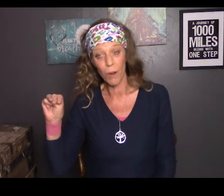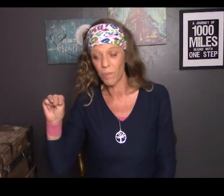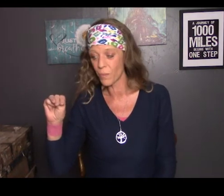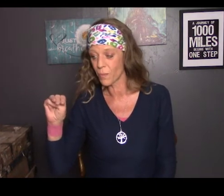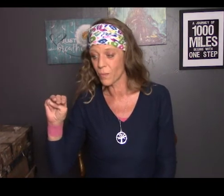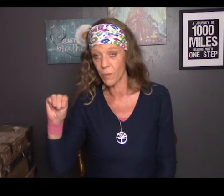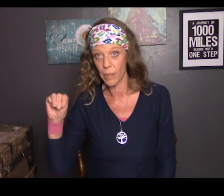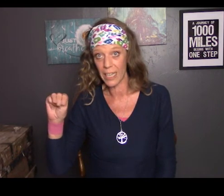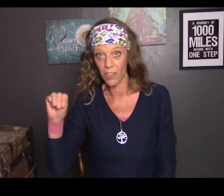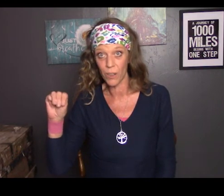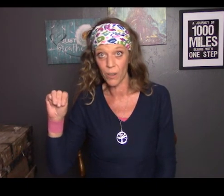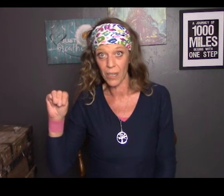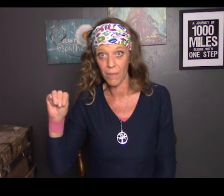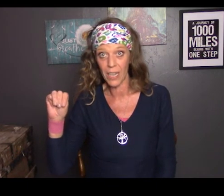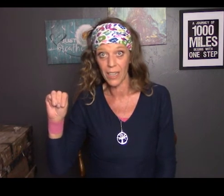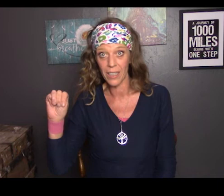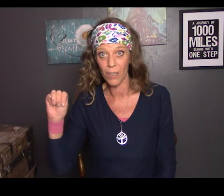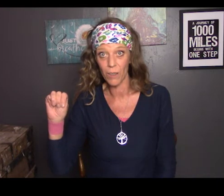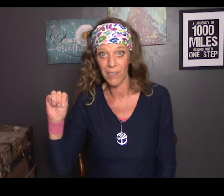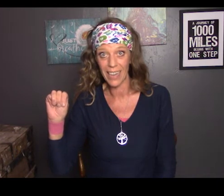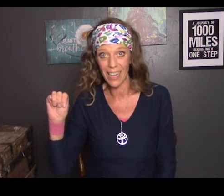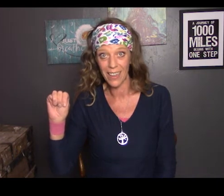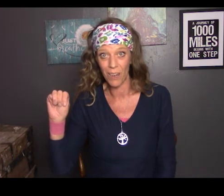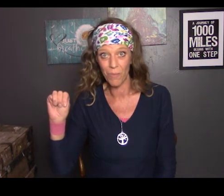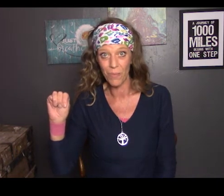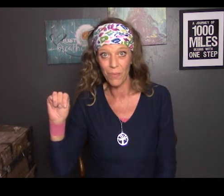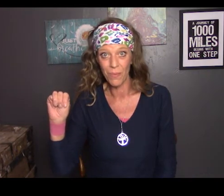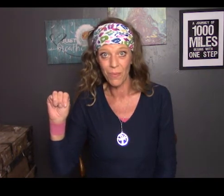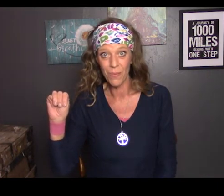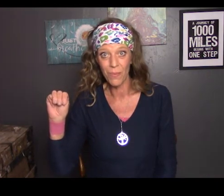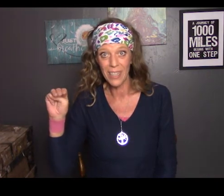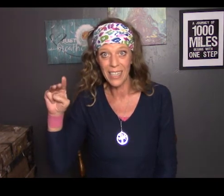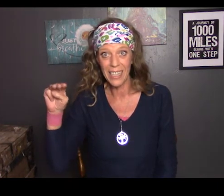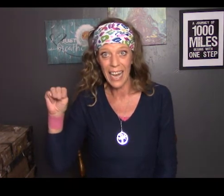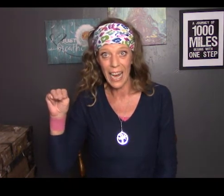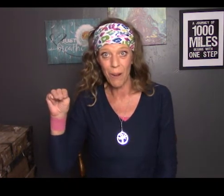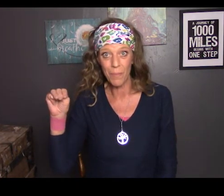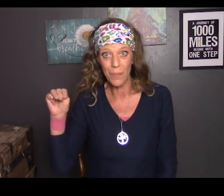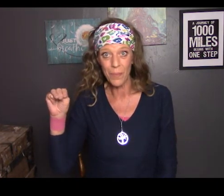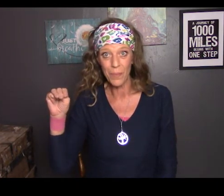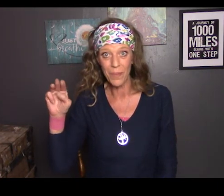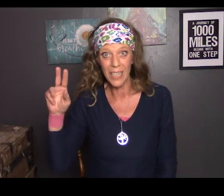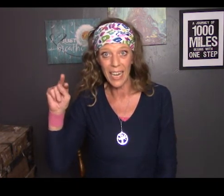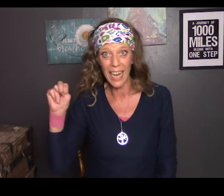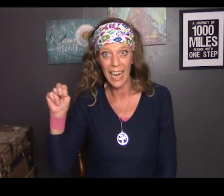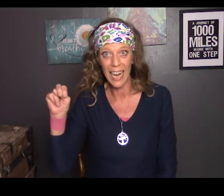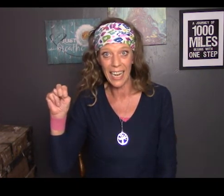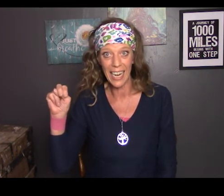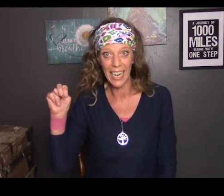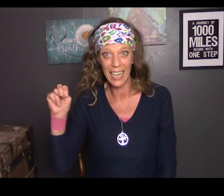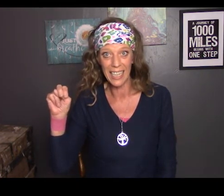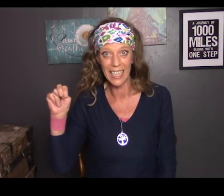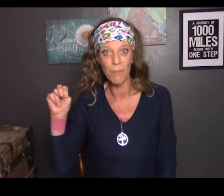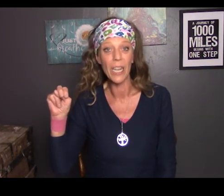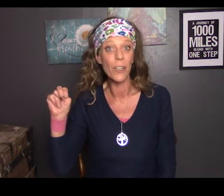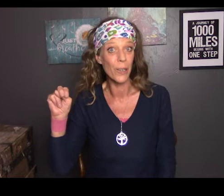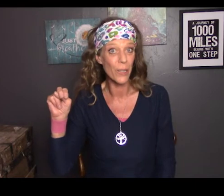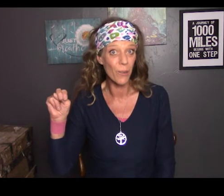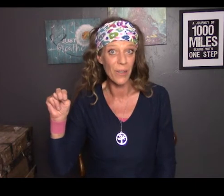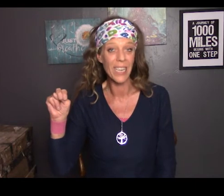M, make sure 3 fingers are over that thumb. M, N, make sure 2 fingers